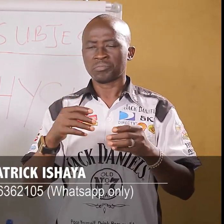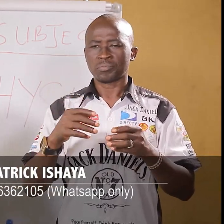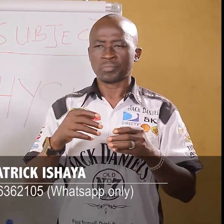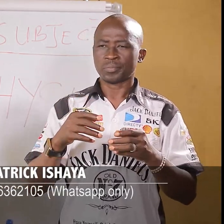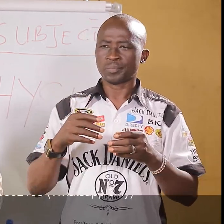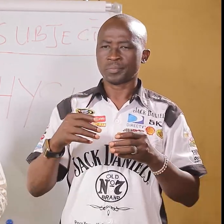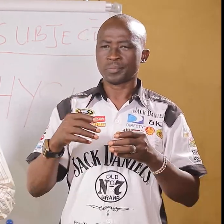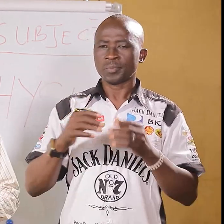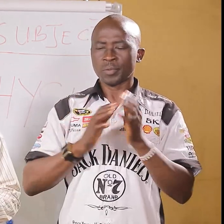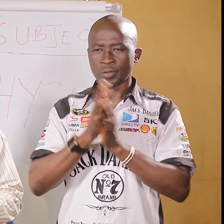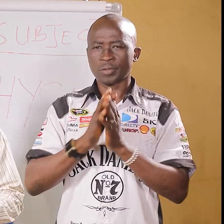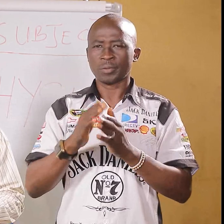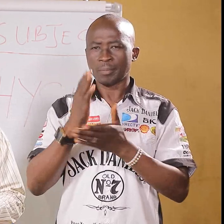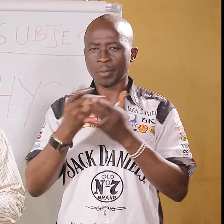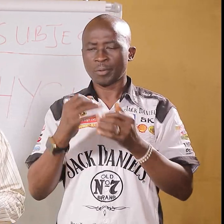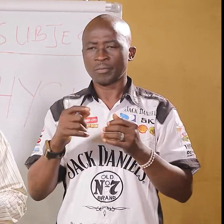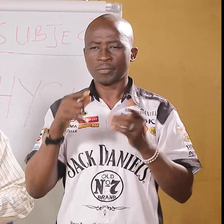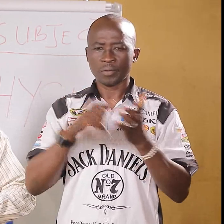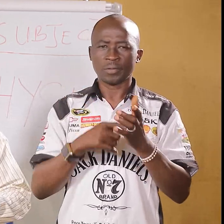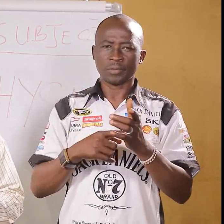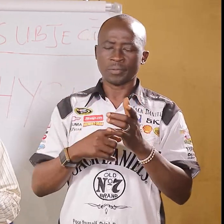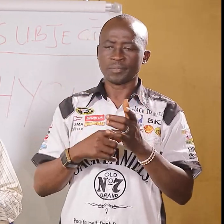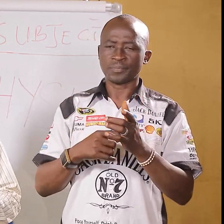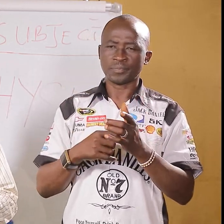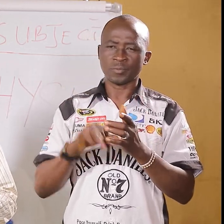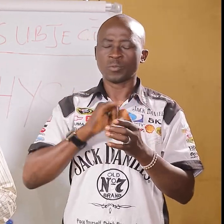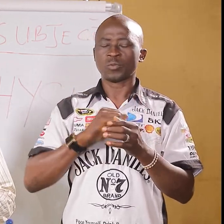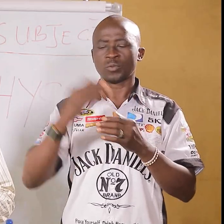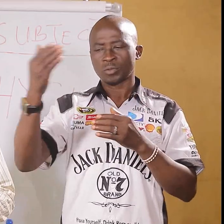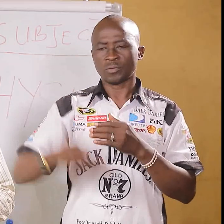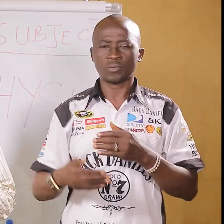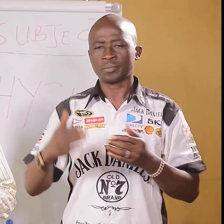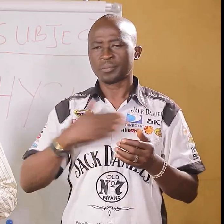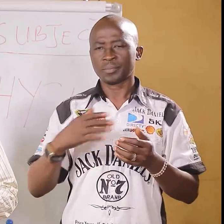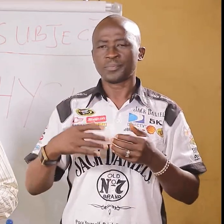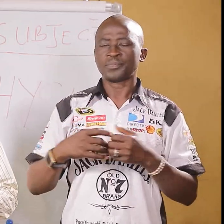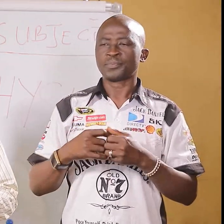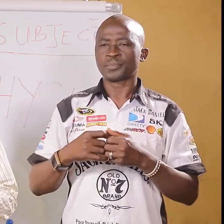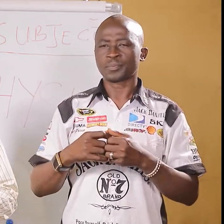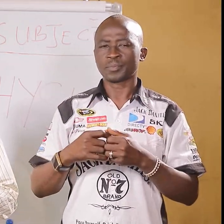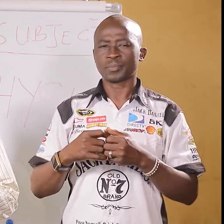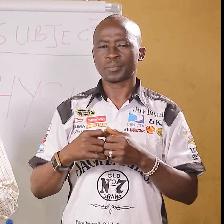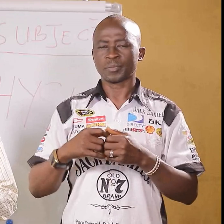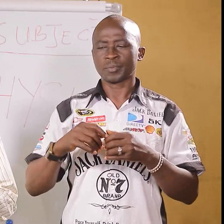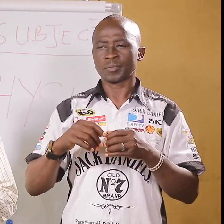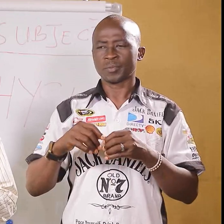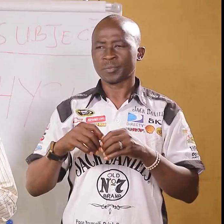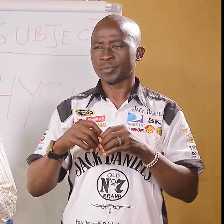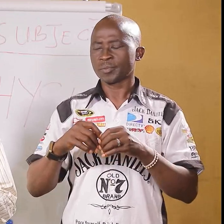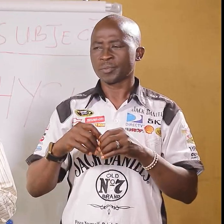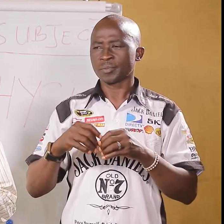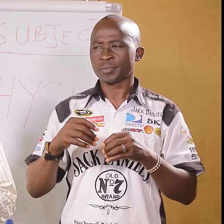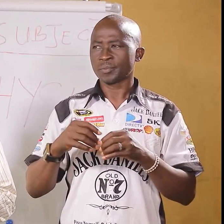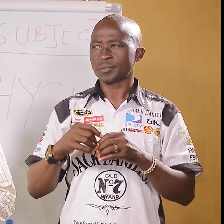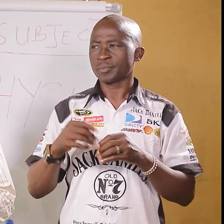interesting aspect of physics. I would like you to pay attention. And I will call on my colleague, Mr. Buki Hassan, who will